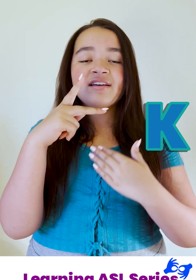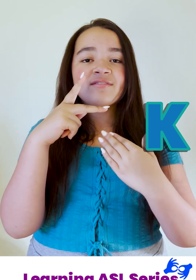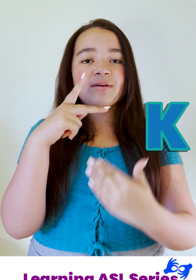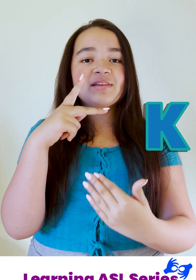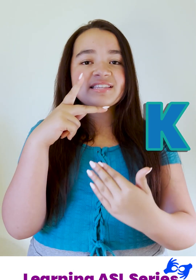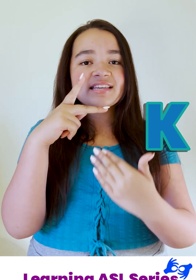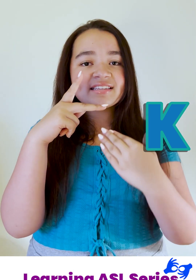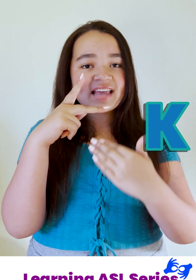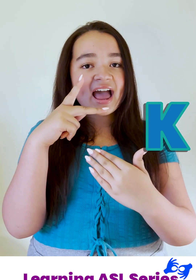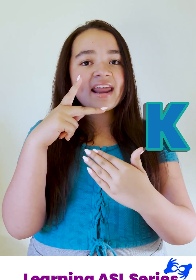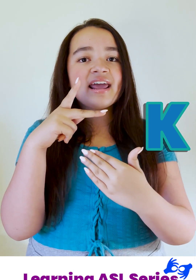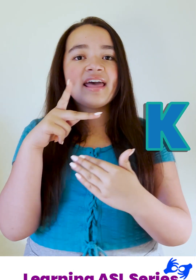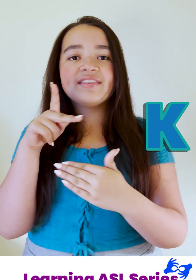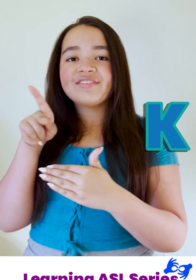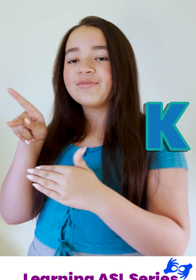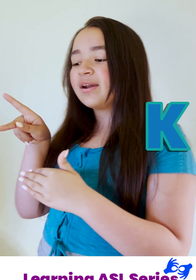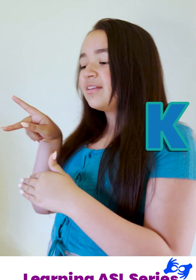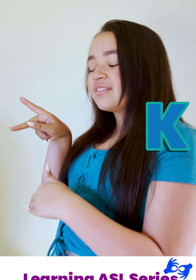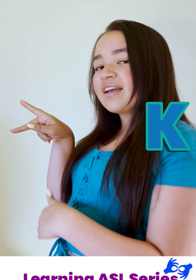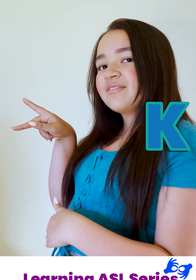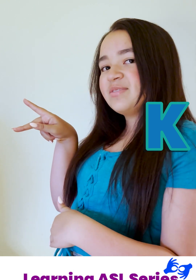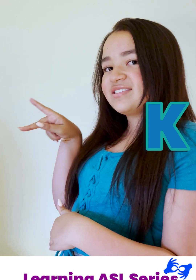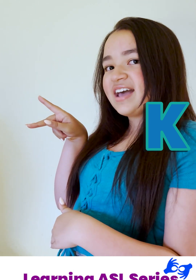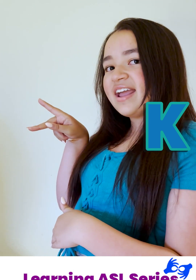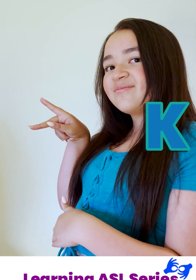from this side, and this is what it looks like from this side.